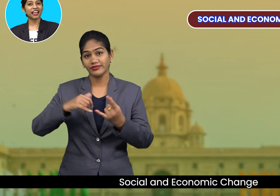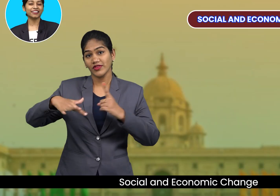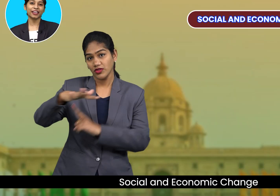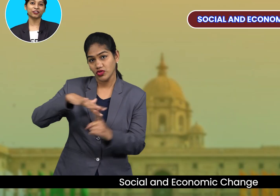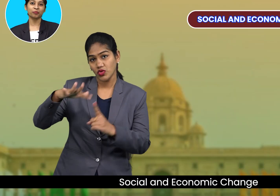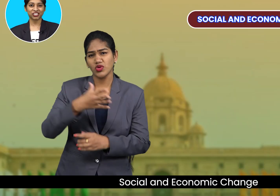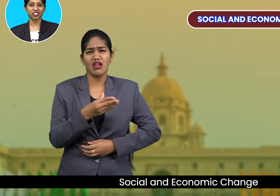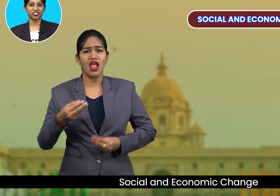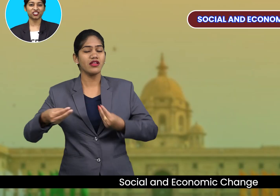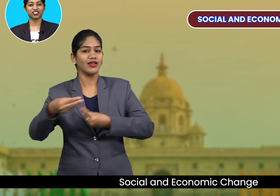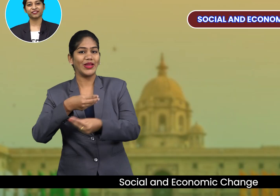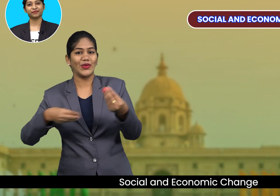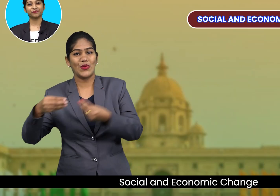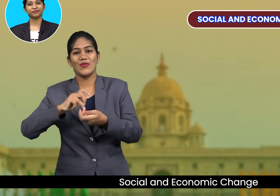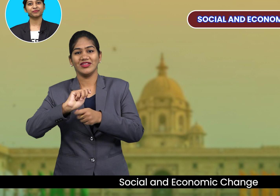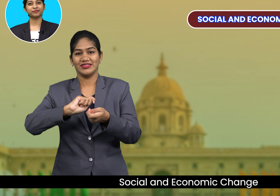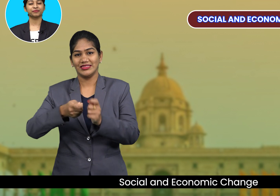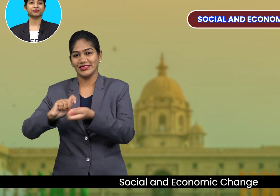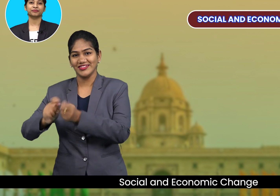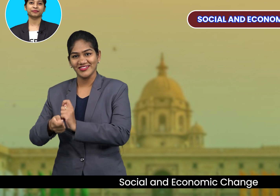Social and economic change.